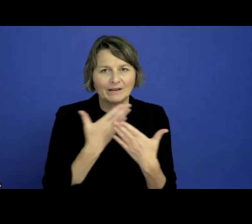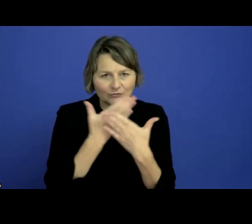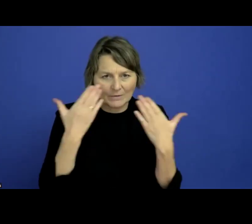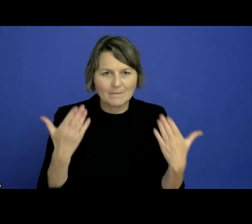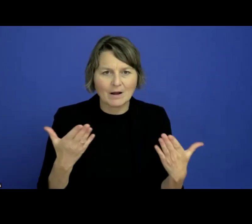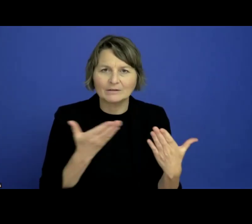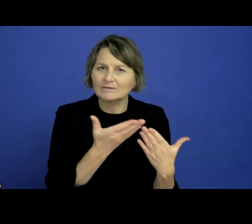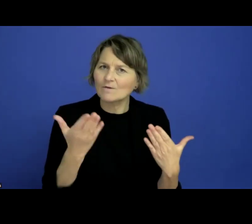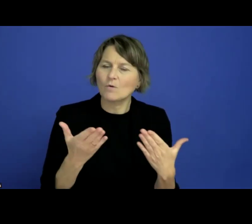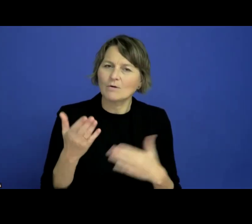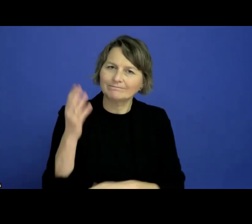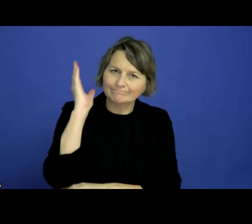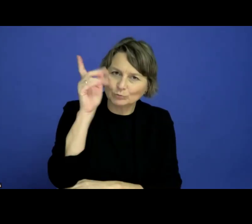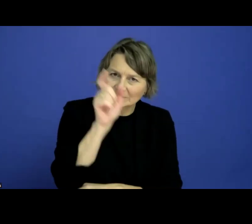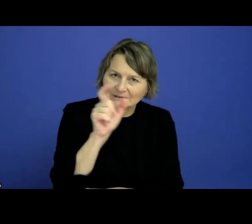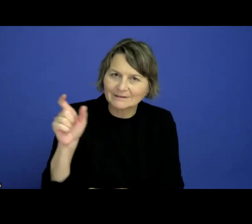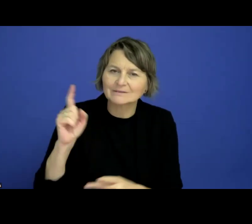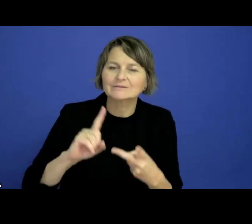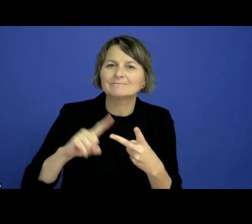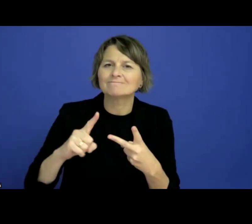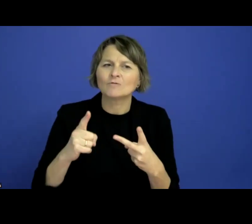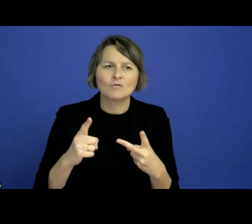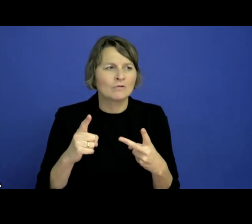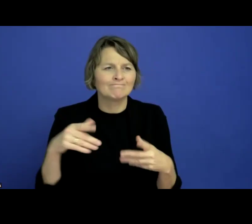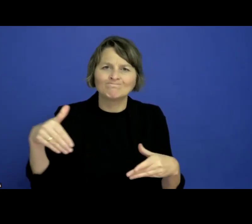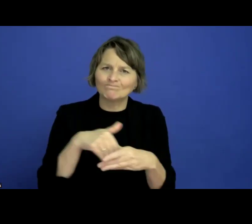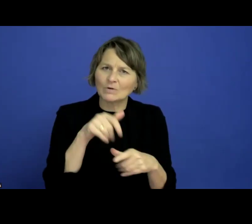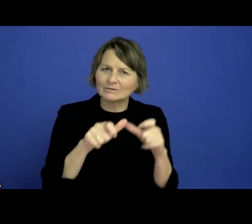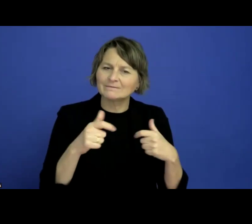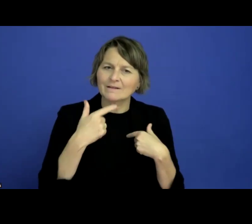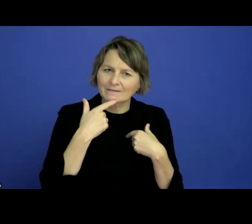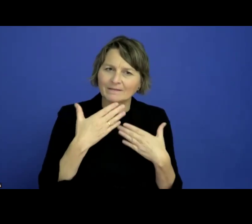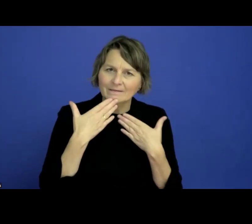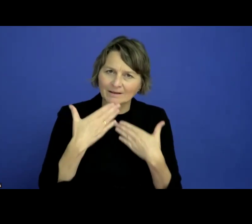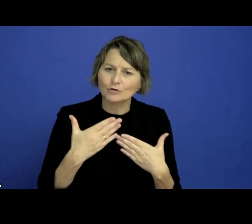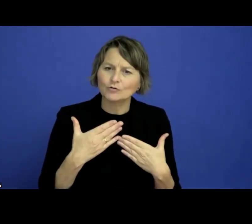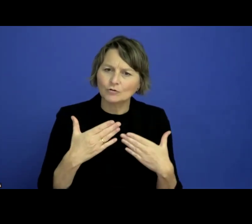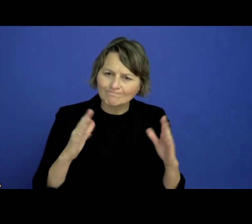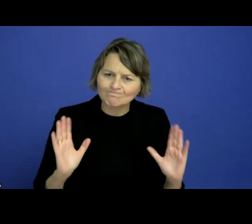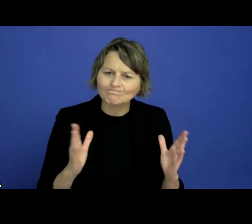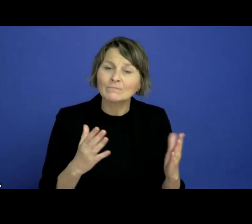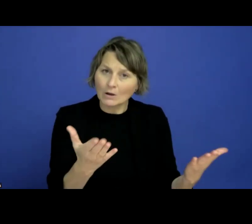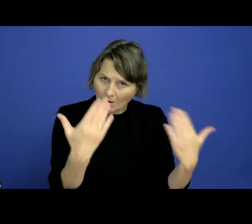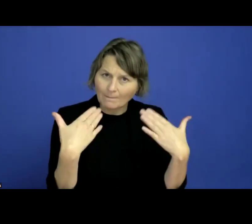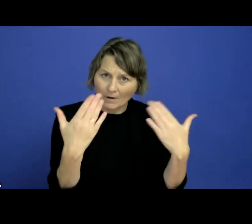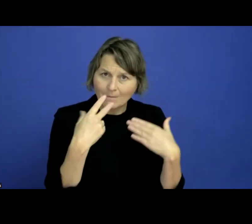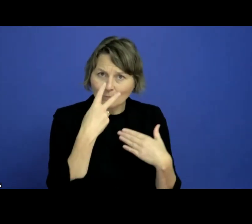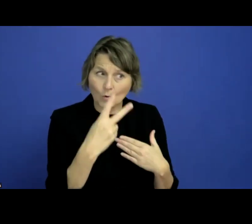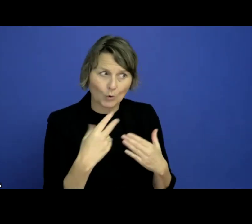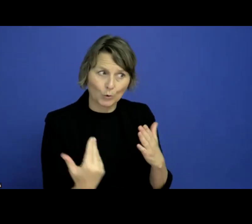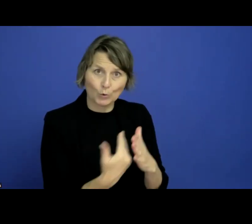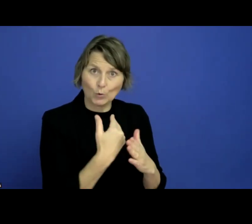speakers, of course, to the participants, and I encourage you to have a look at the initiatives that the